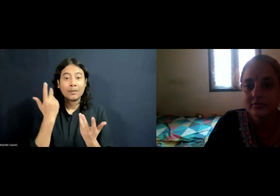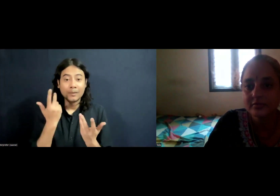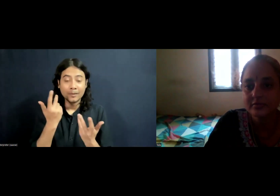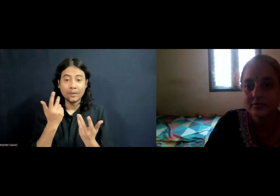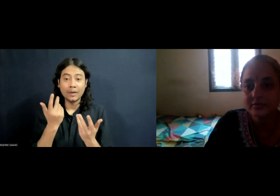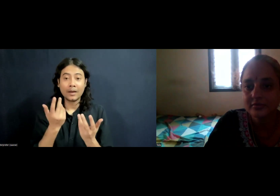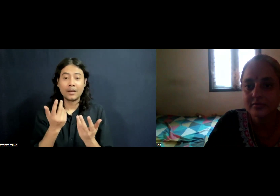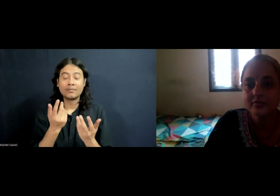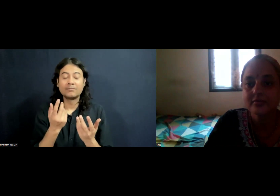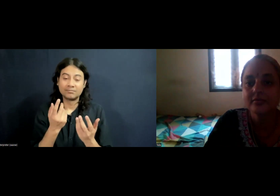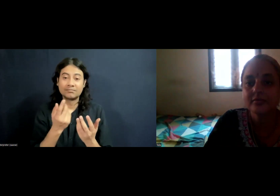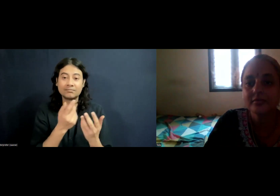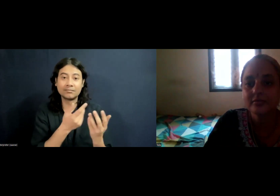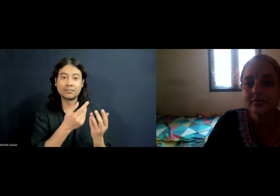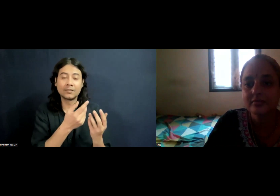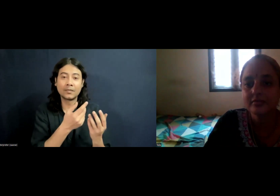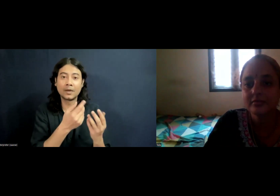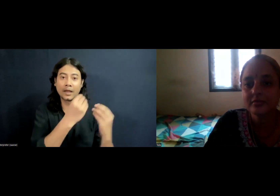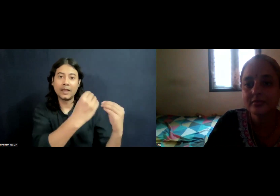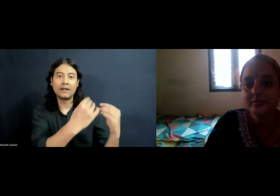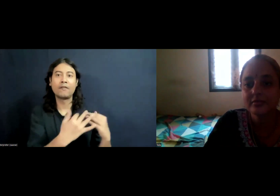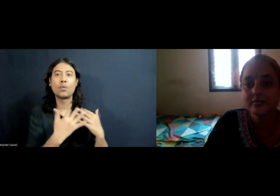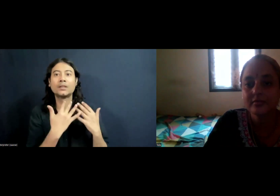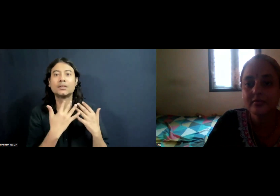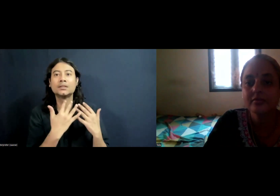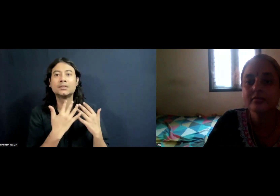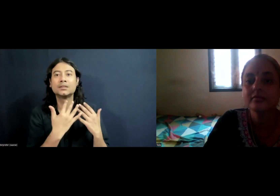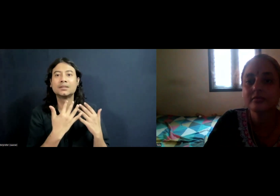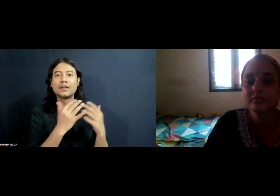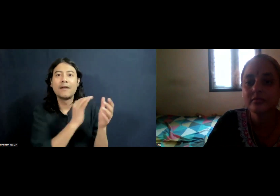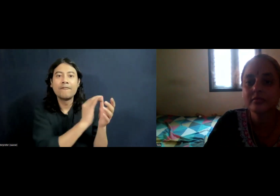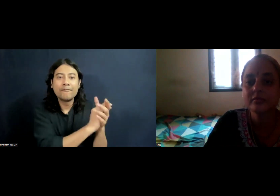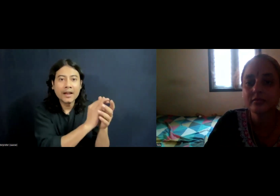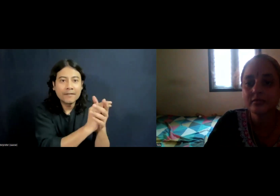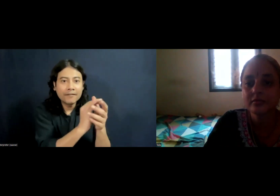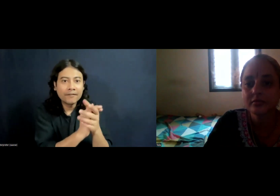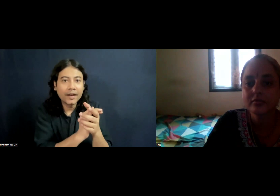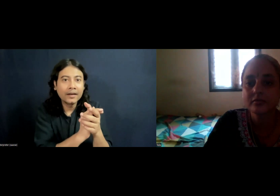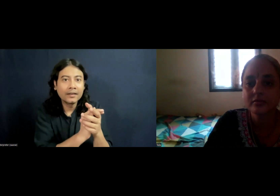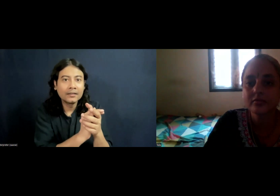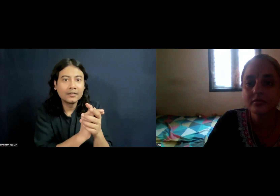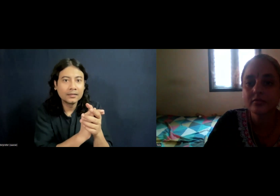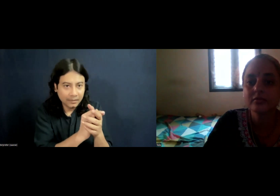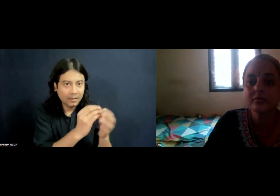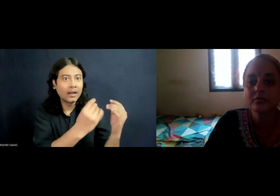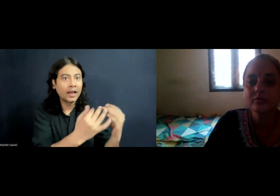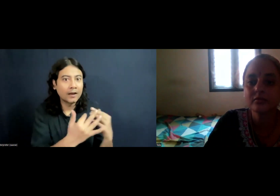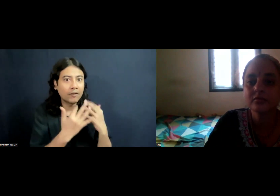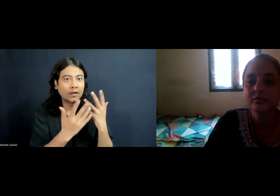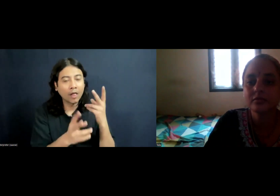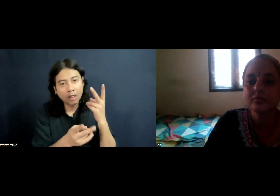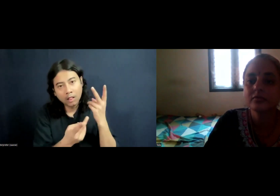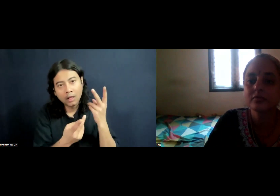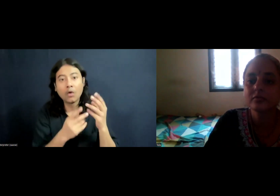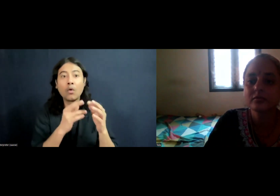Maybe his friends, his company was not good, or somebody, he got attracted to some other material thing.